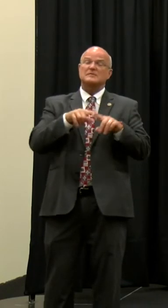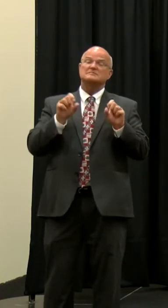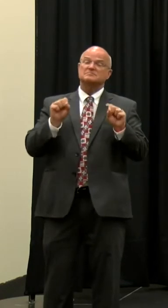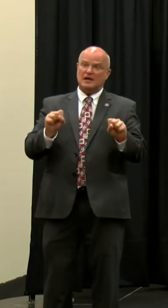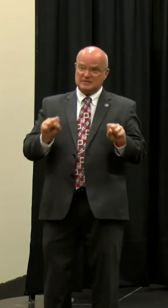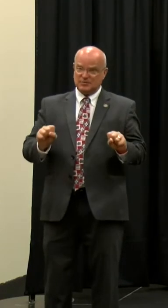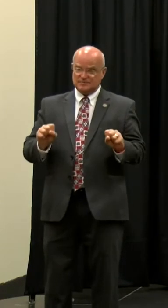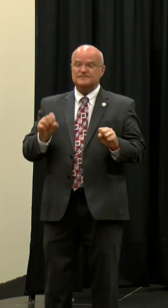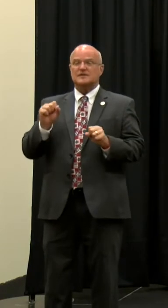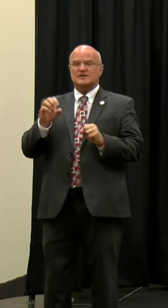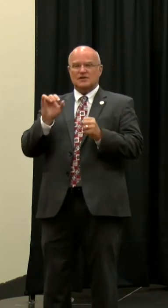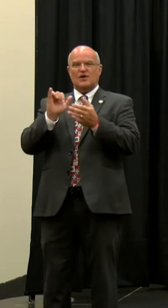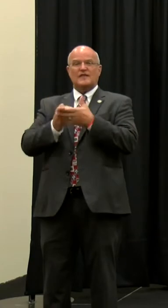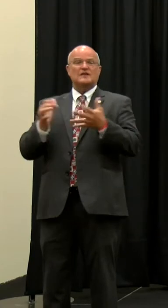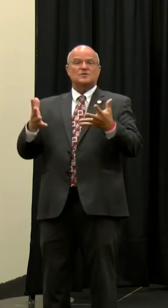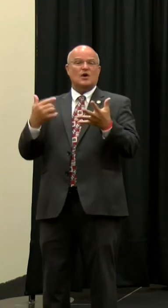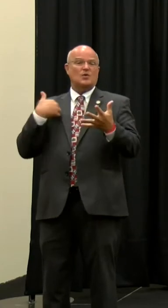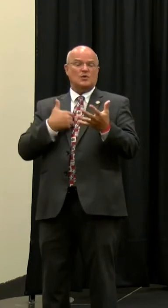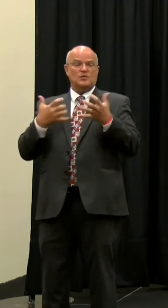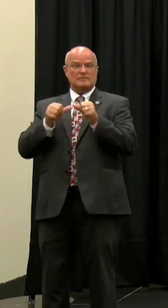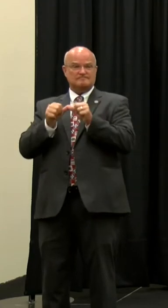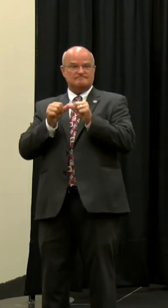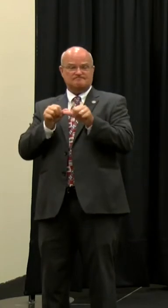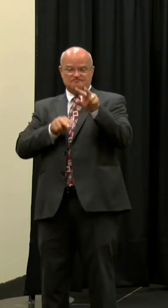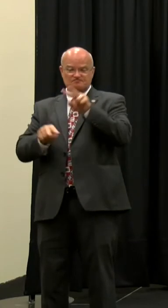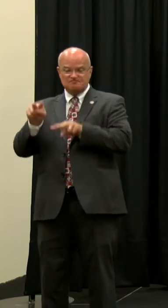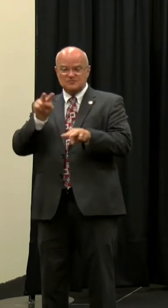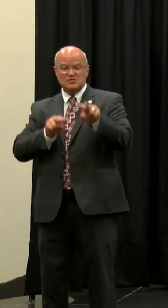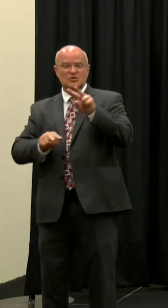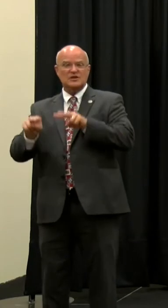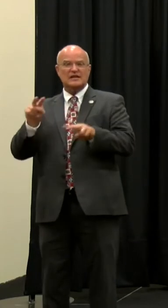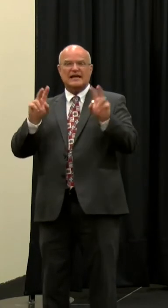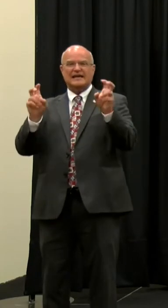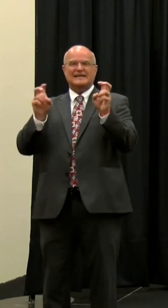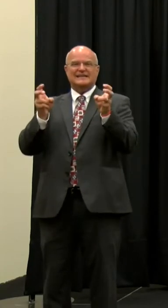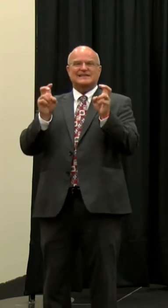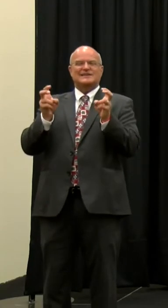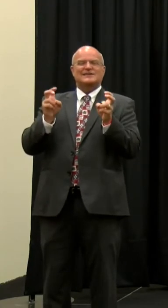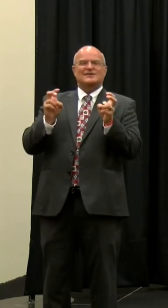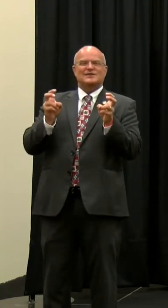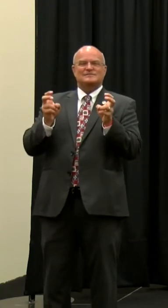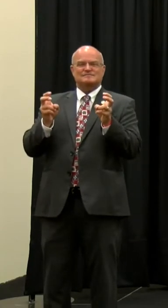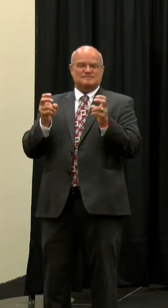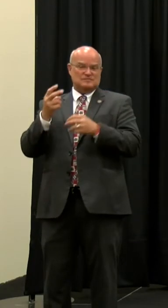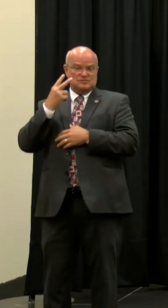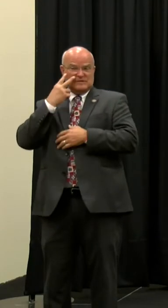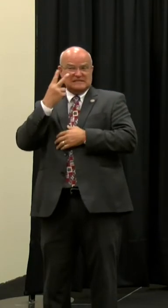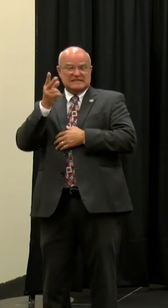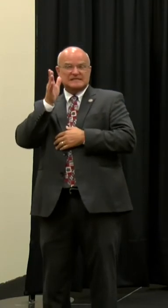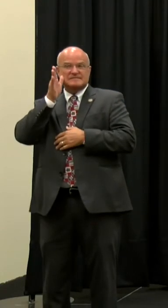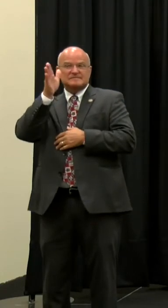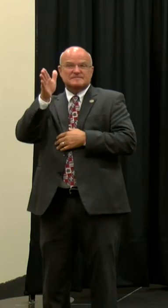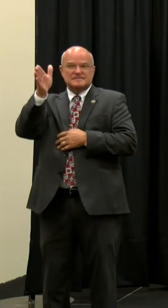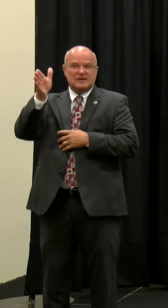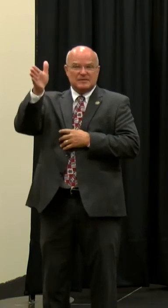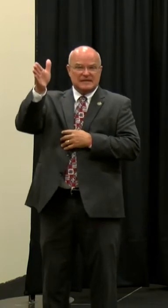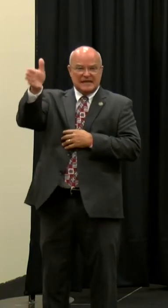possible. And so that's what we want to continue to look at in terms of what we see in the coming